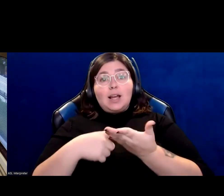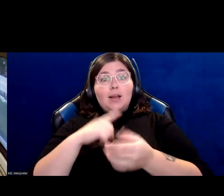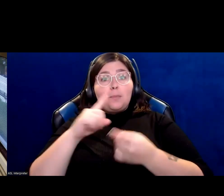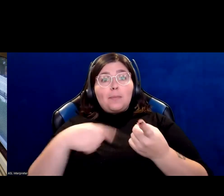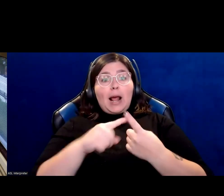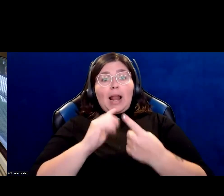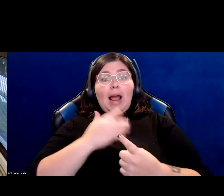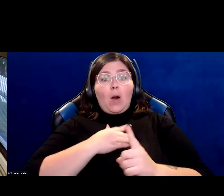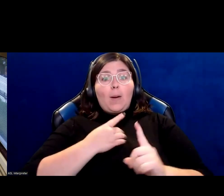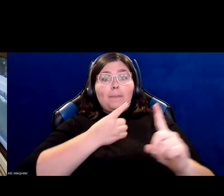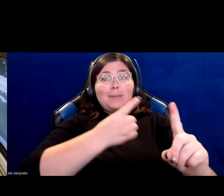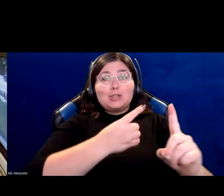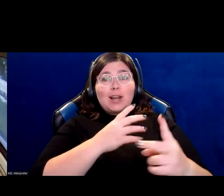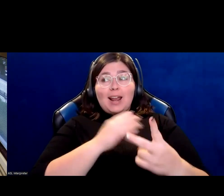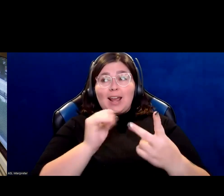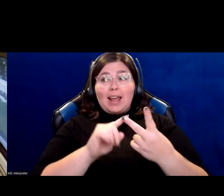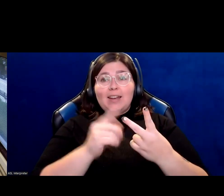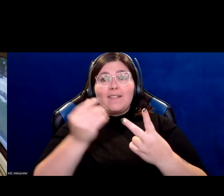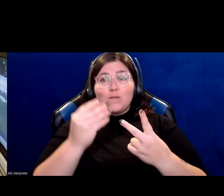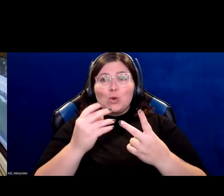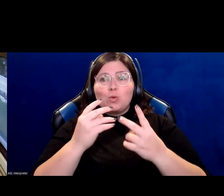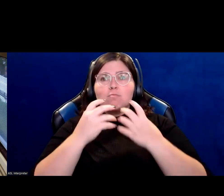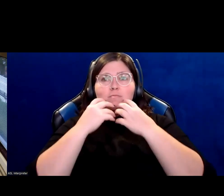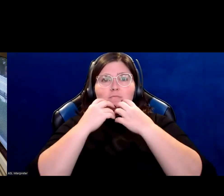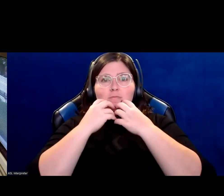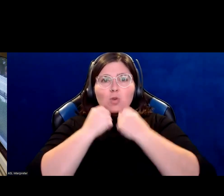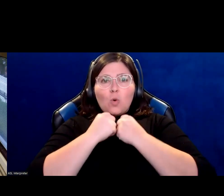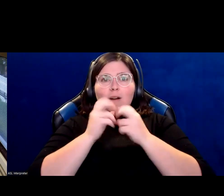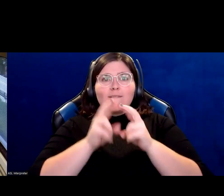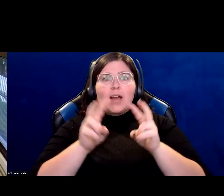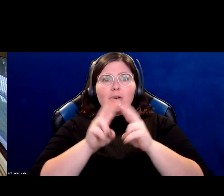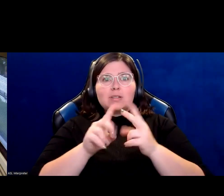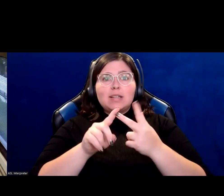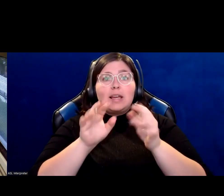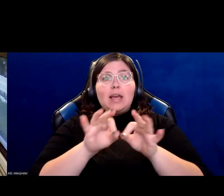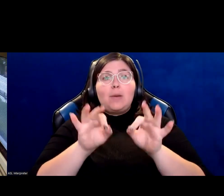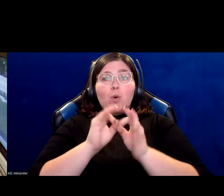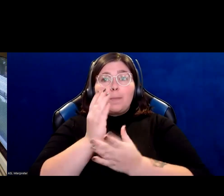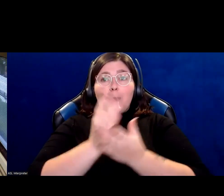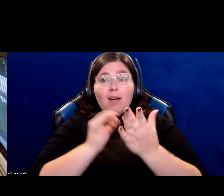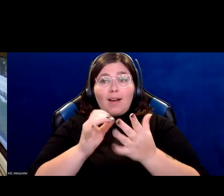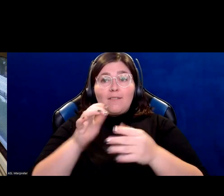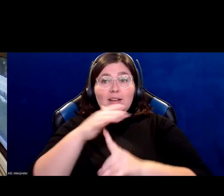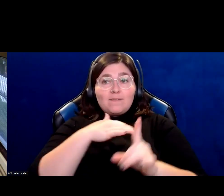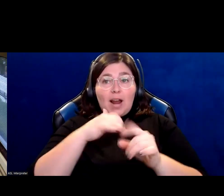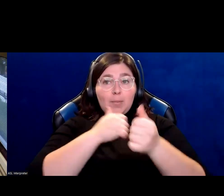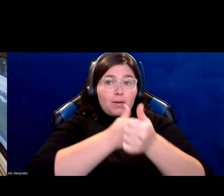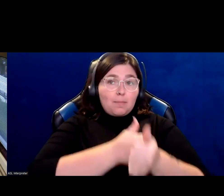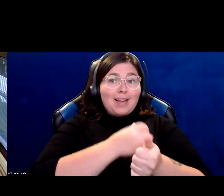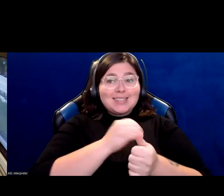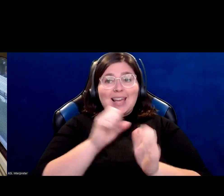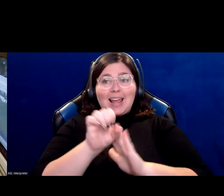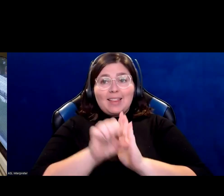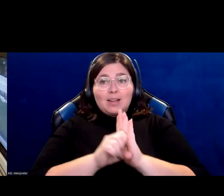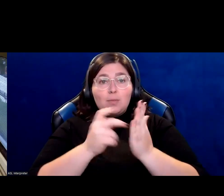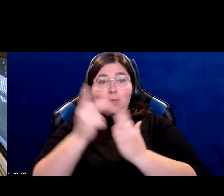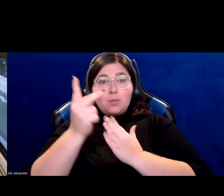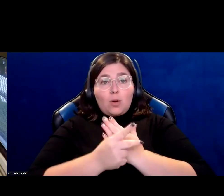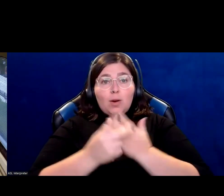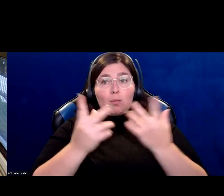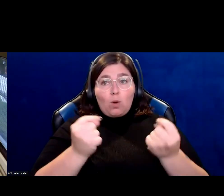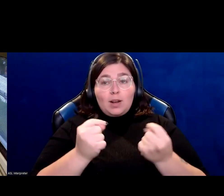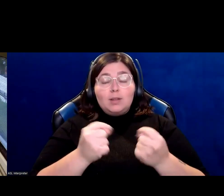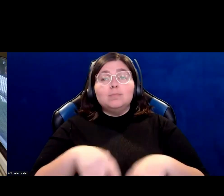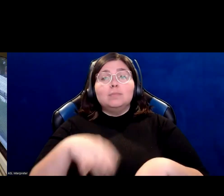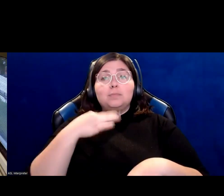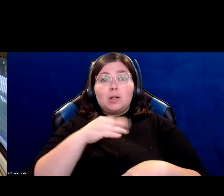our mission and a couple of core values. Key component actually of our environmental compliance and ethics program is Pittsburgh's Water's